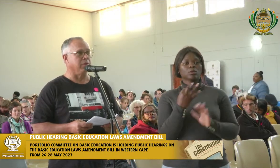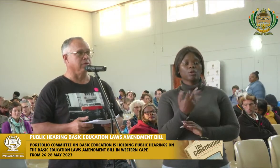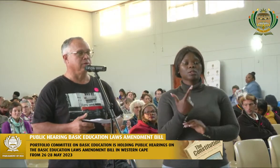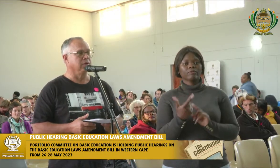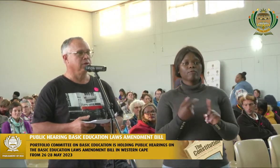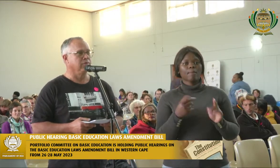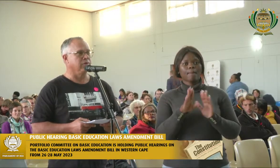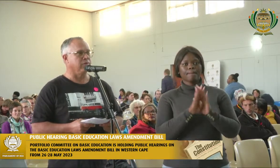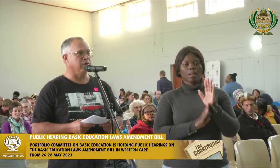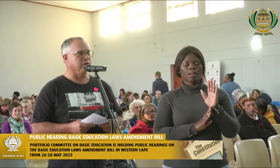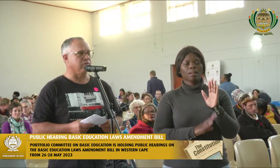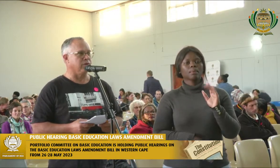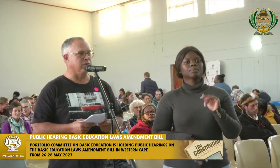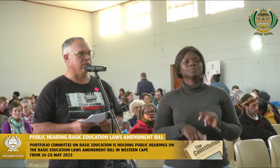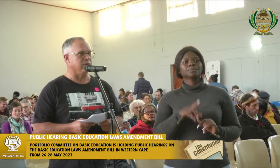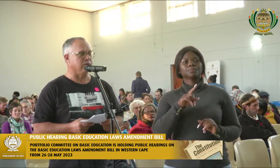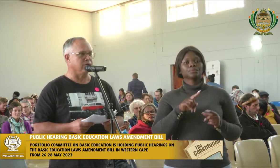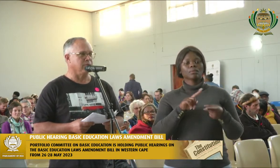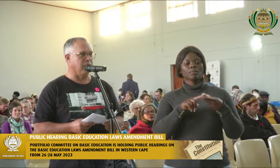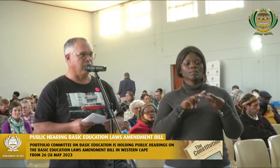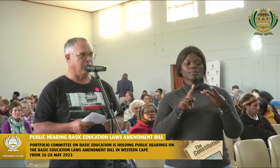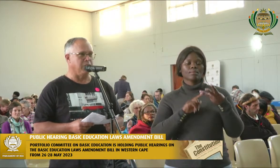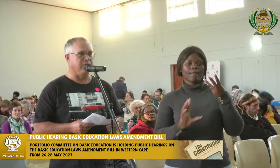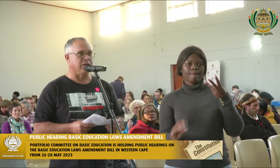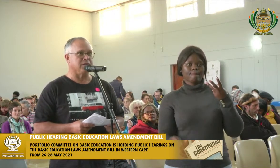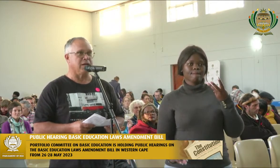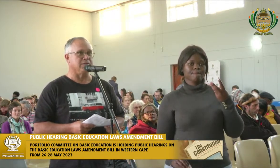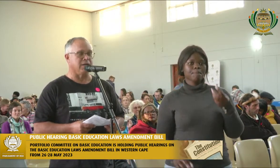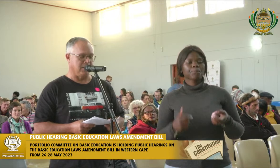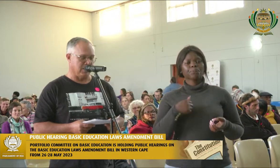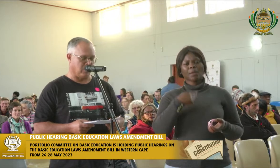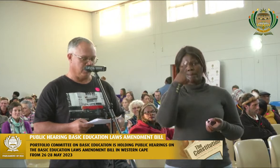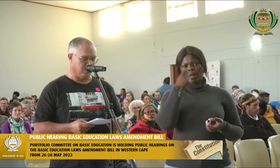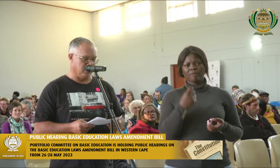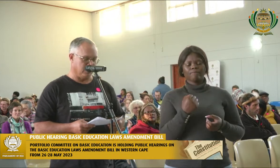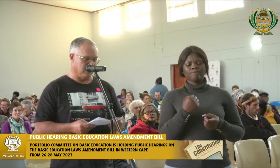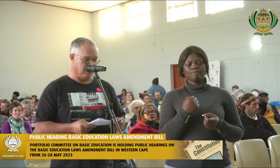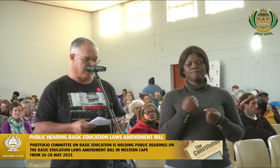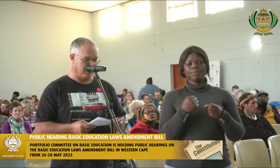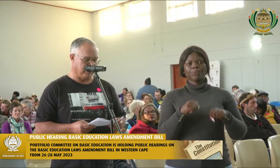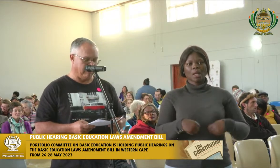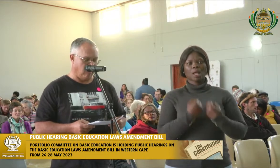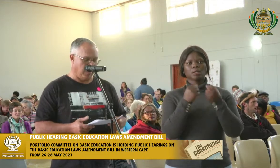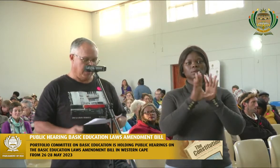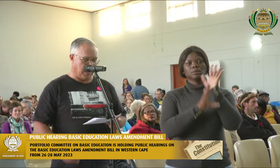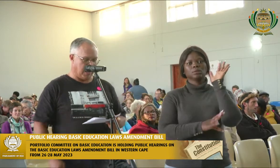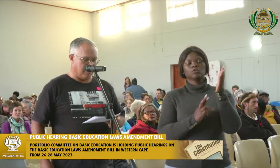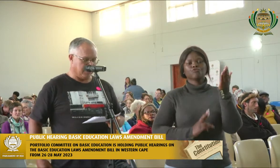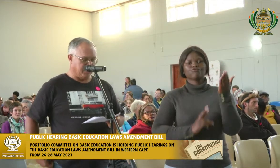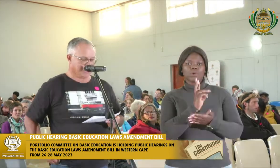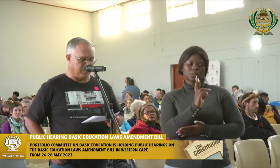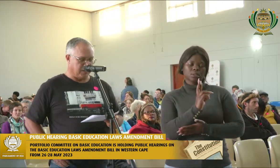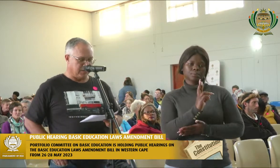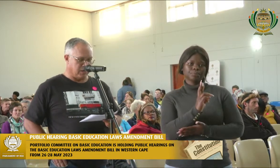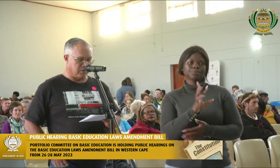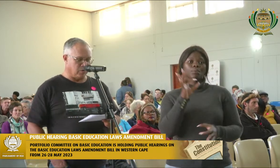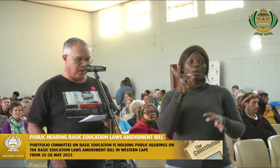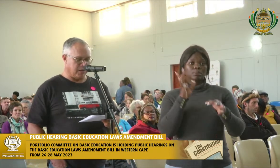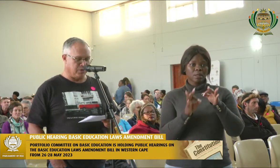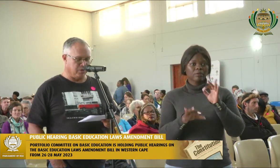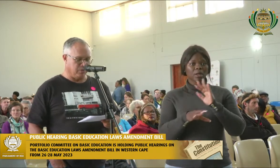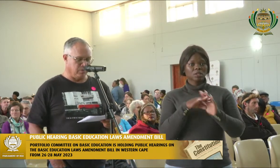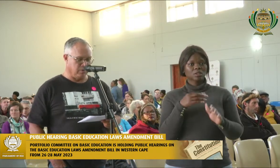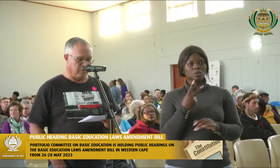the Bella Bill for the following three reasons. We believe that it stands against our constitutional rights, specifically